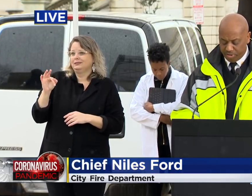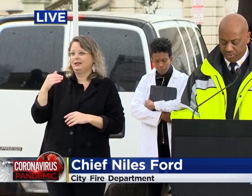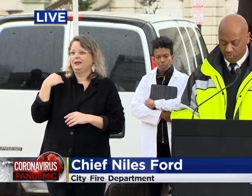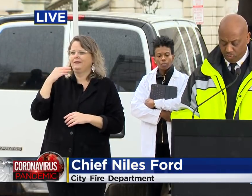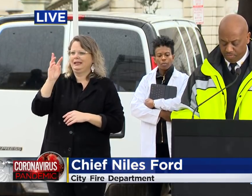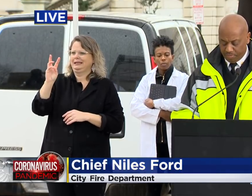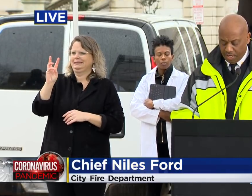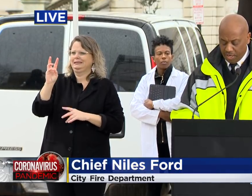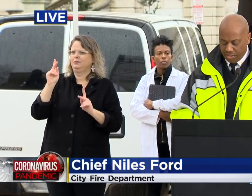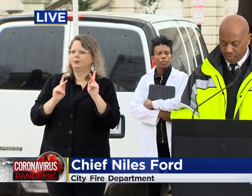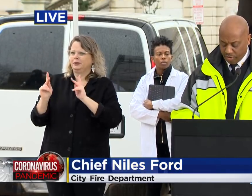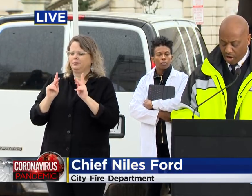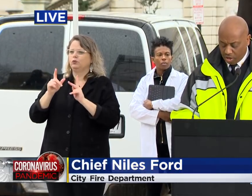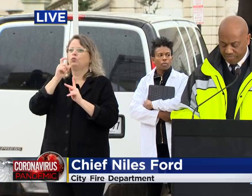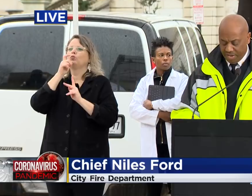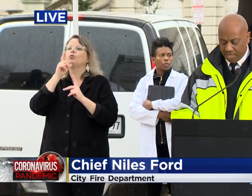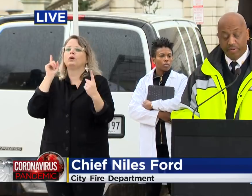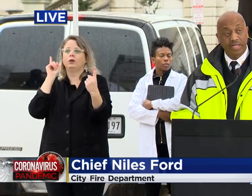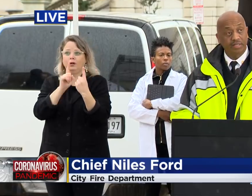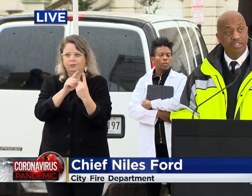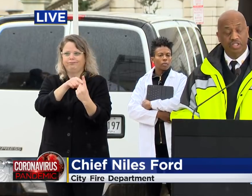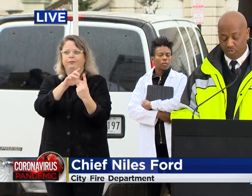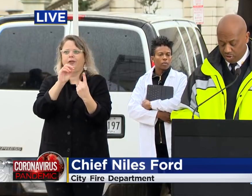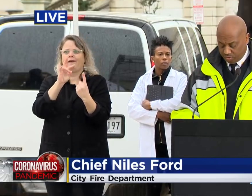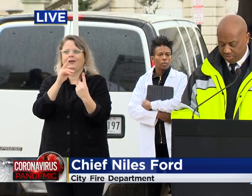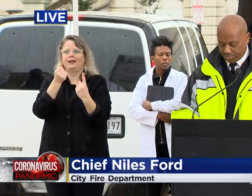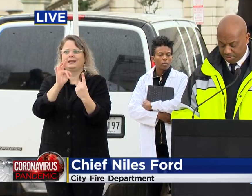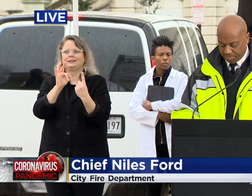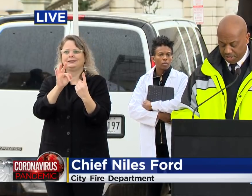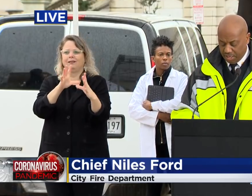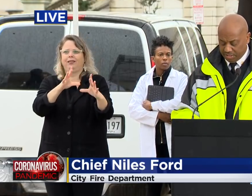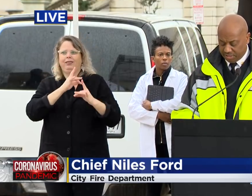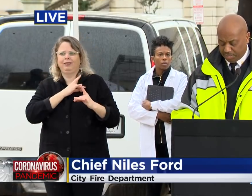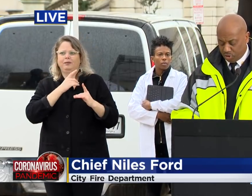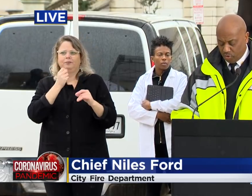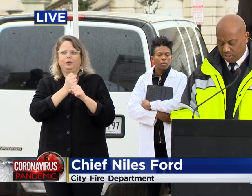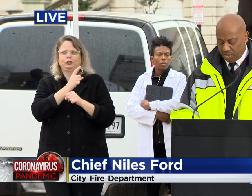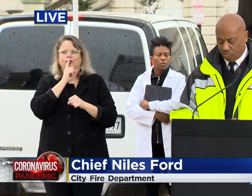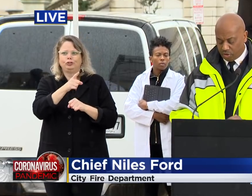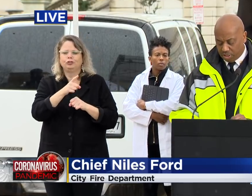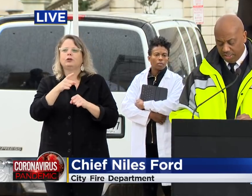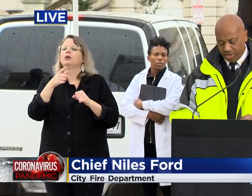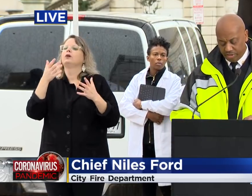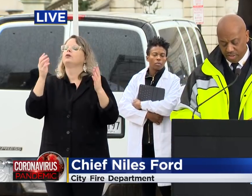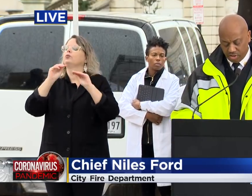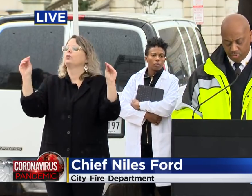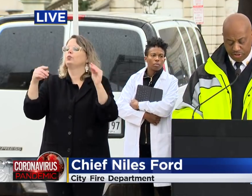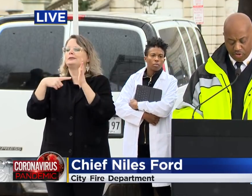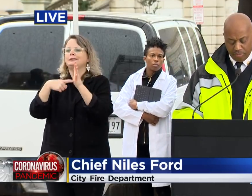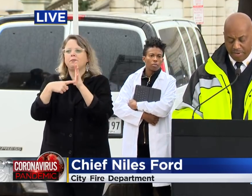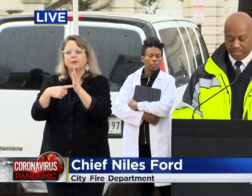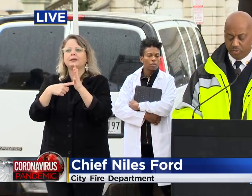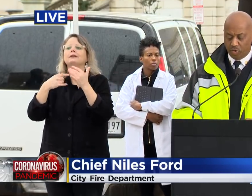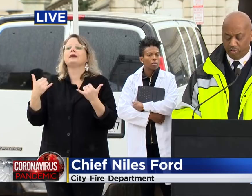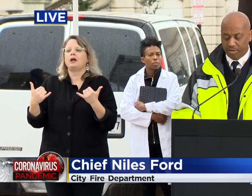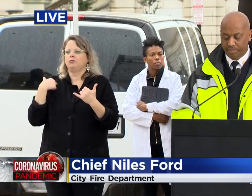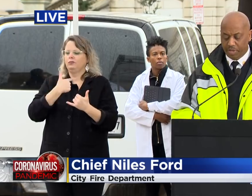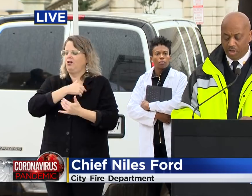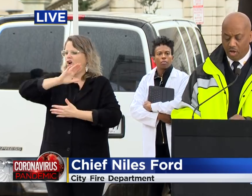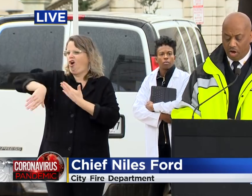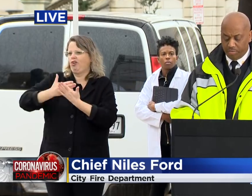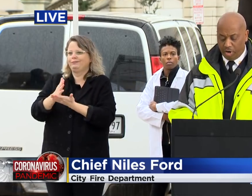to an emergency room. They were all evaluated, showed no symptoms, and subsequently were cleared to return back to